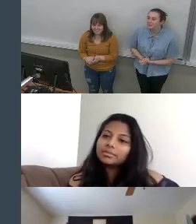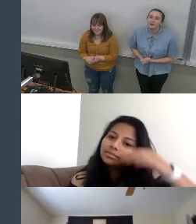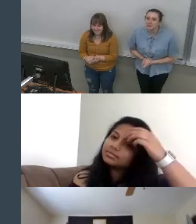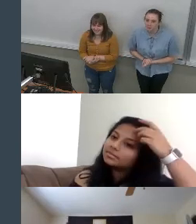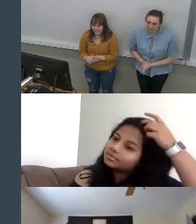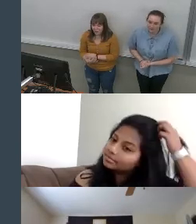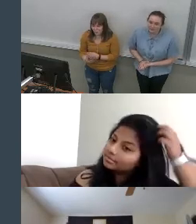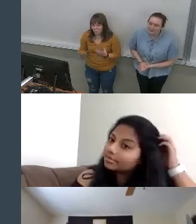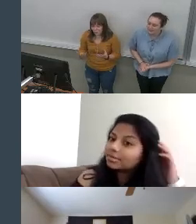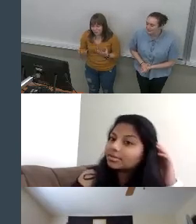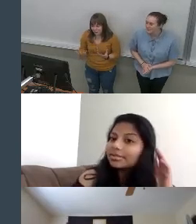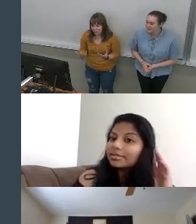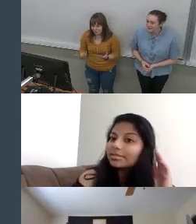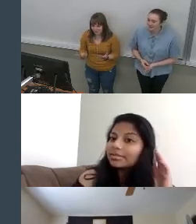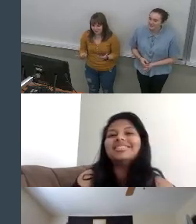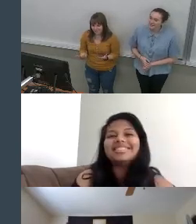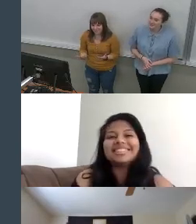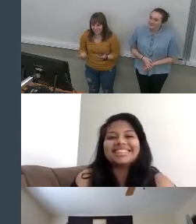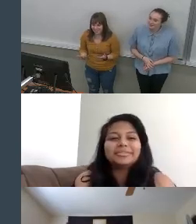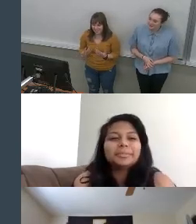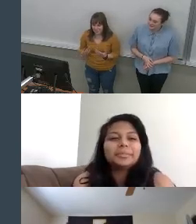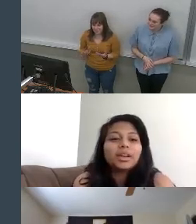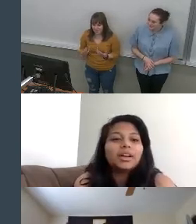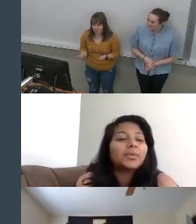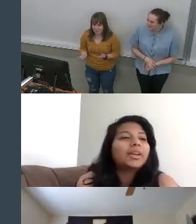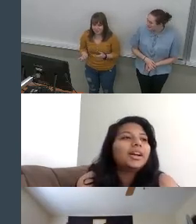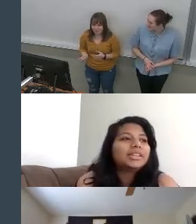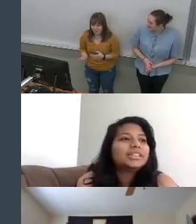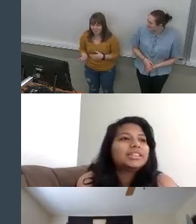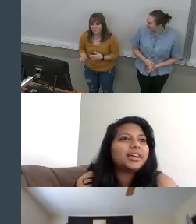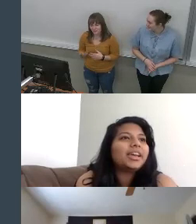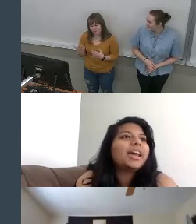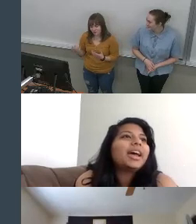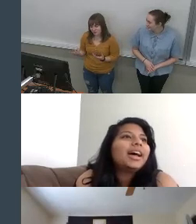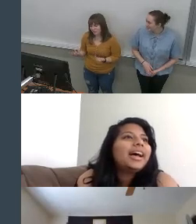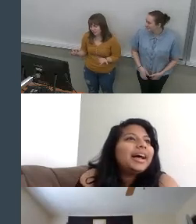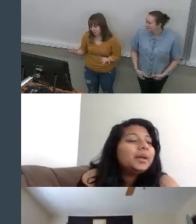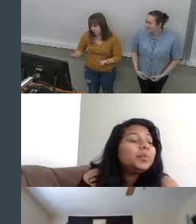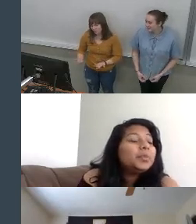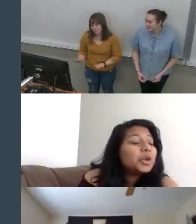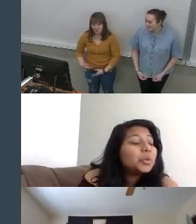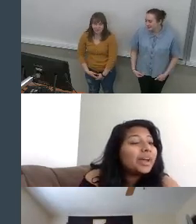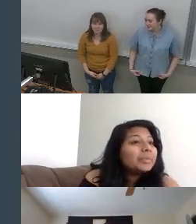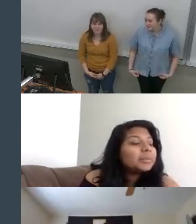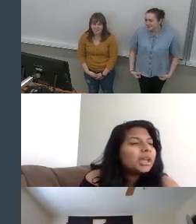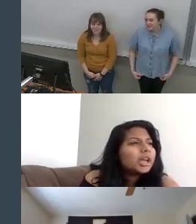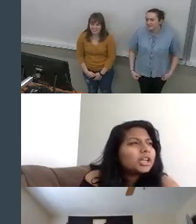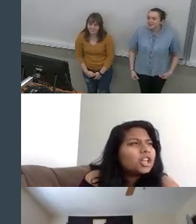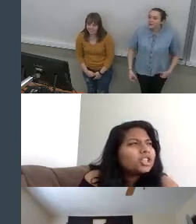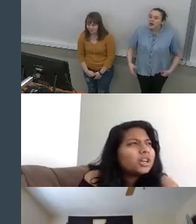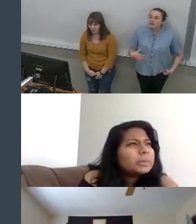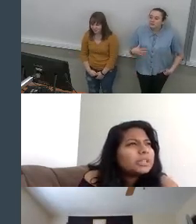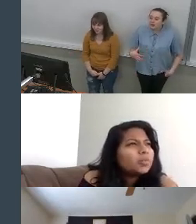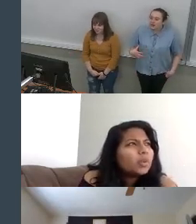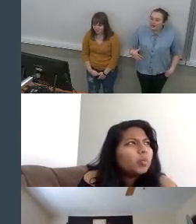the fly broke the internet. It was really popular, and a lot of people had to interpret that in the news. So we thought it was, worth mentioning.